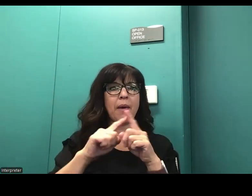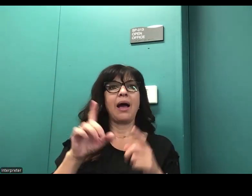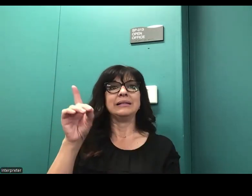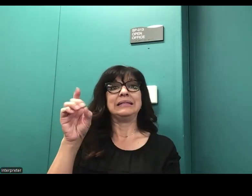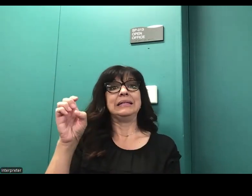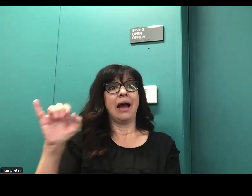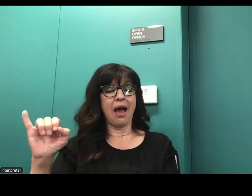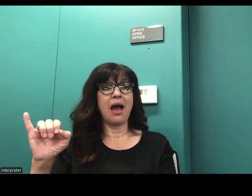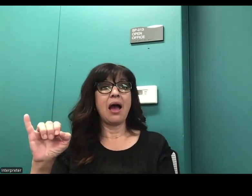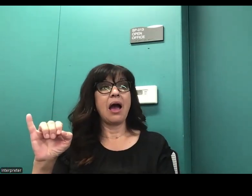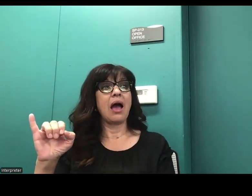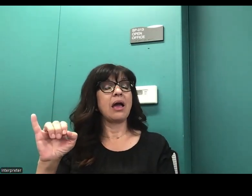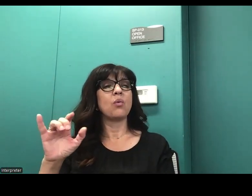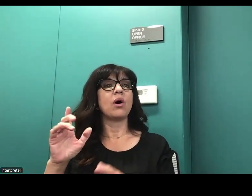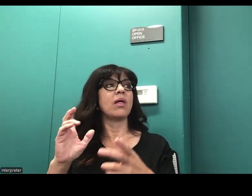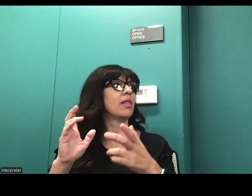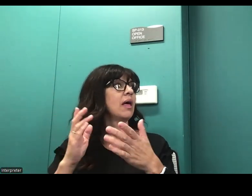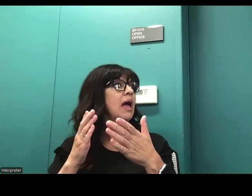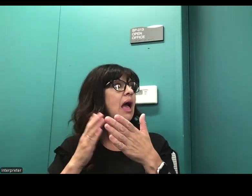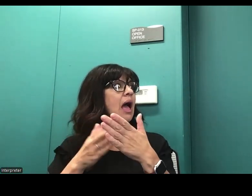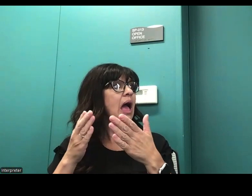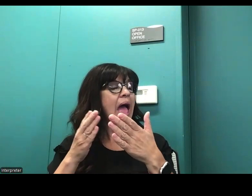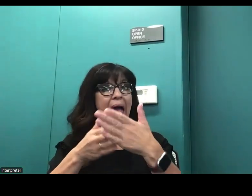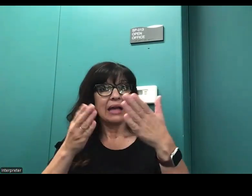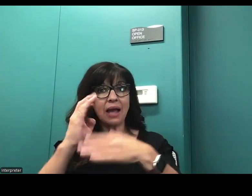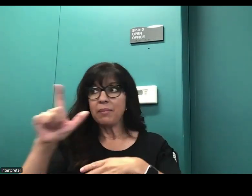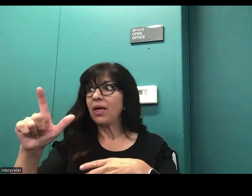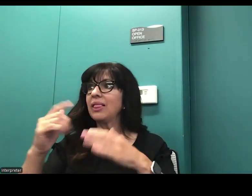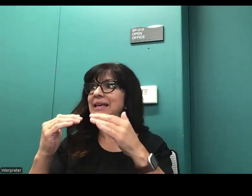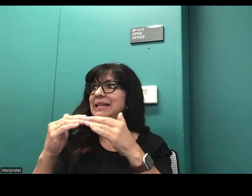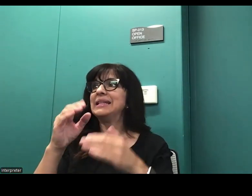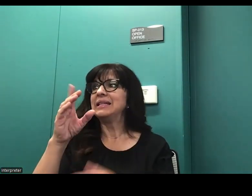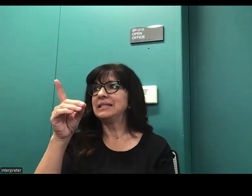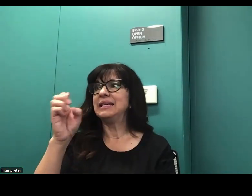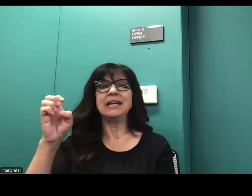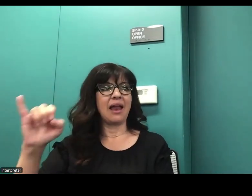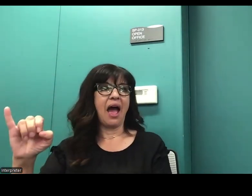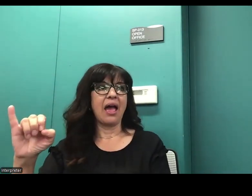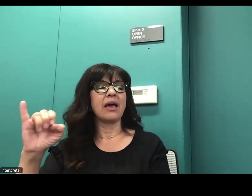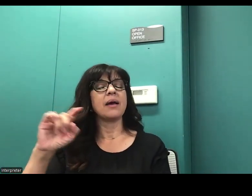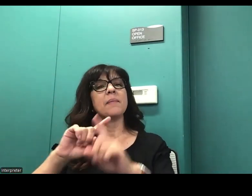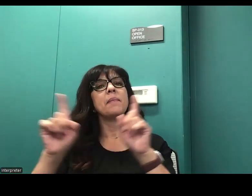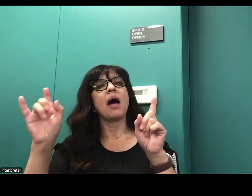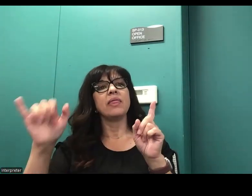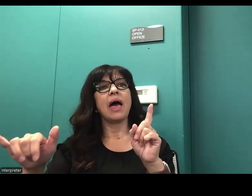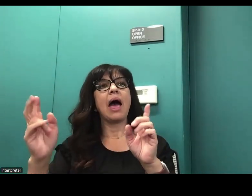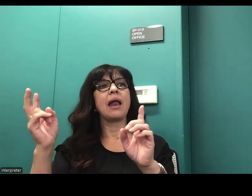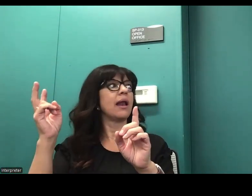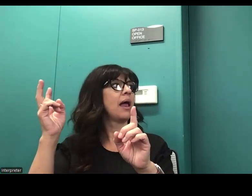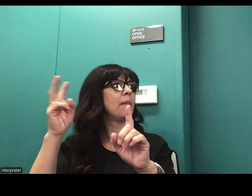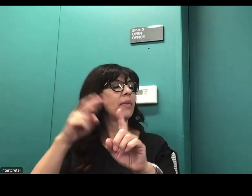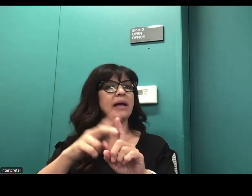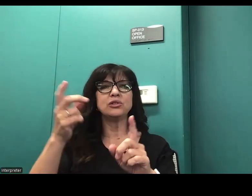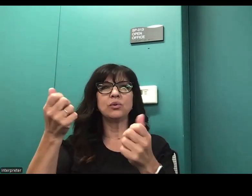and also the anti-DEI bill is what it's called. It's the Equal Opportunity Initiatives bill that applies